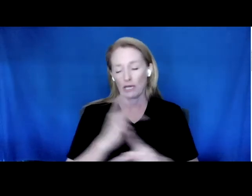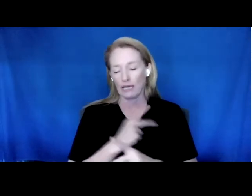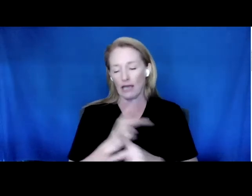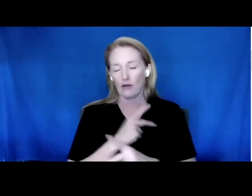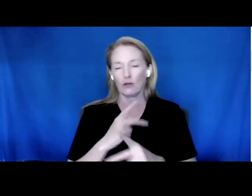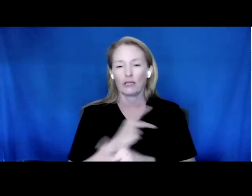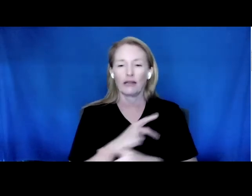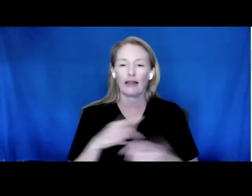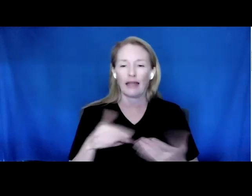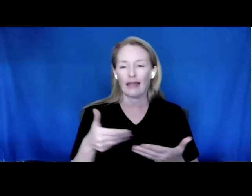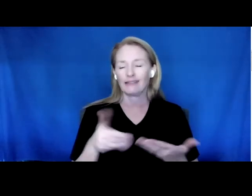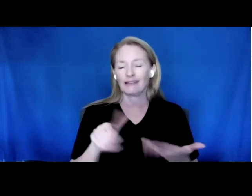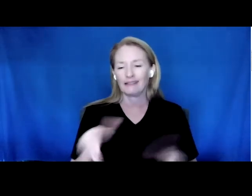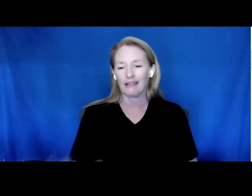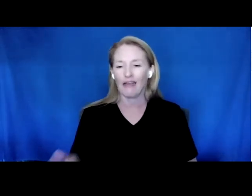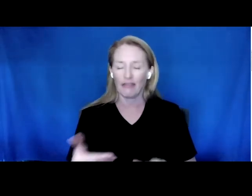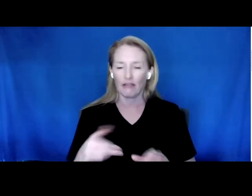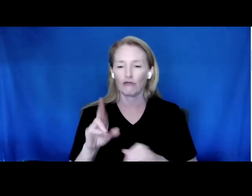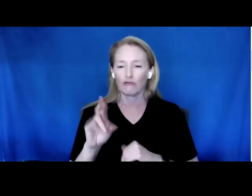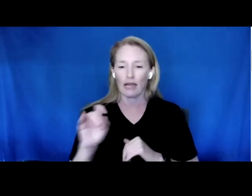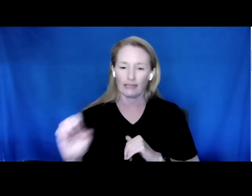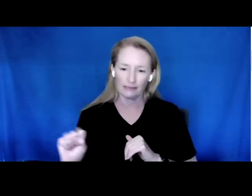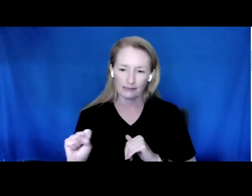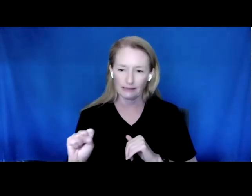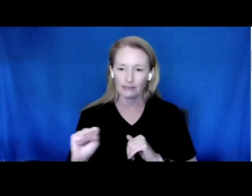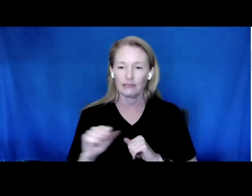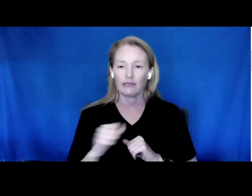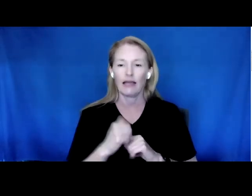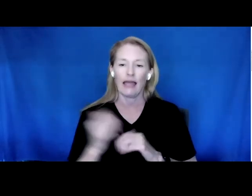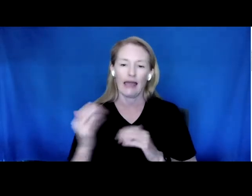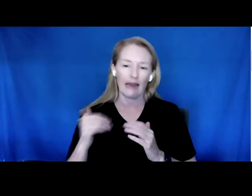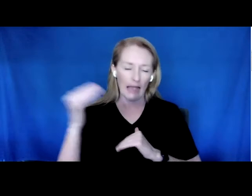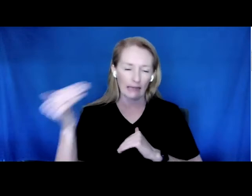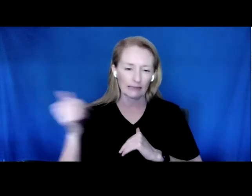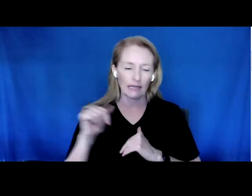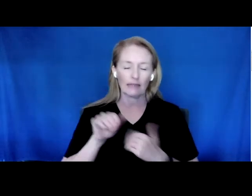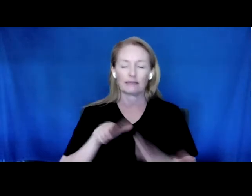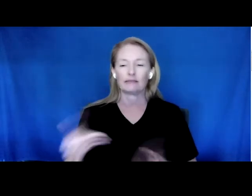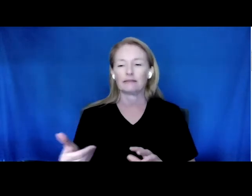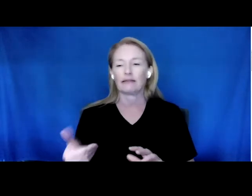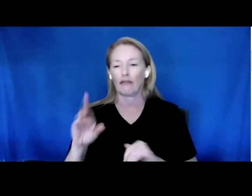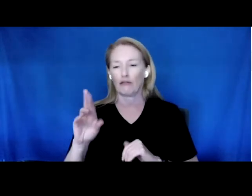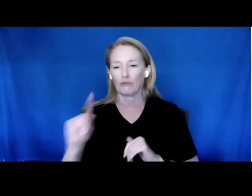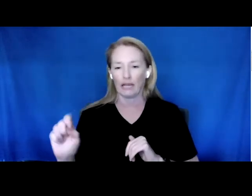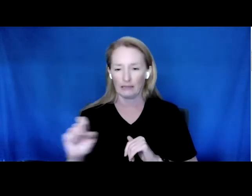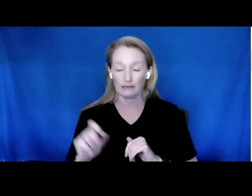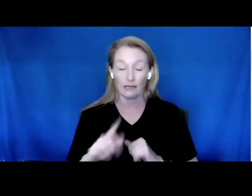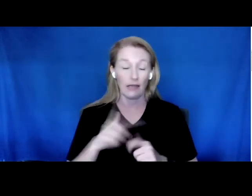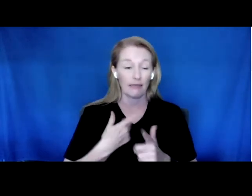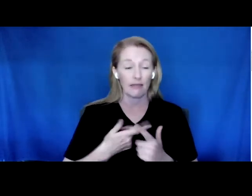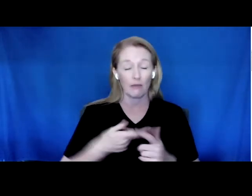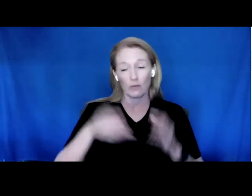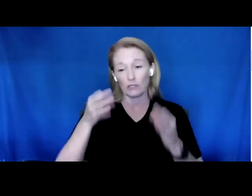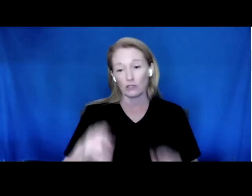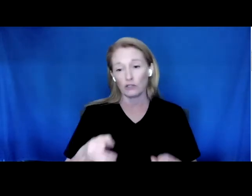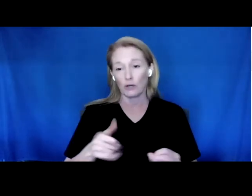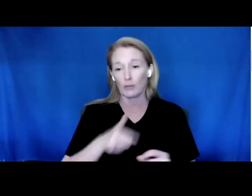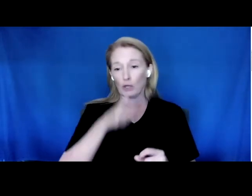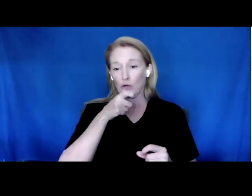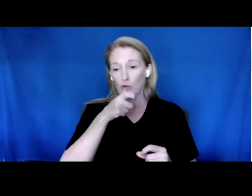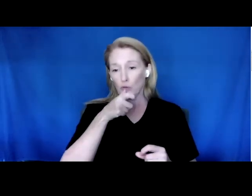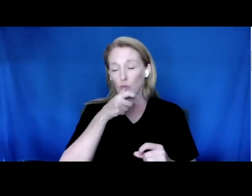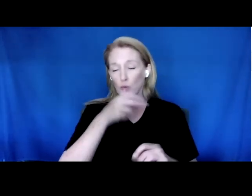And then based on those calculations, we determine who our reference population is and who our